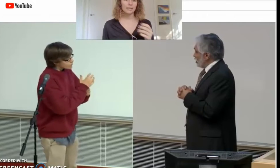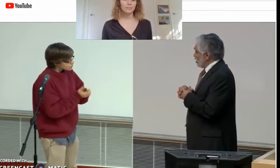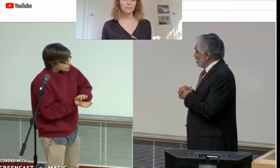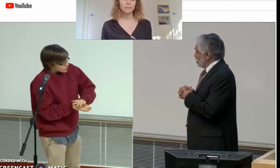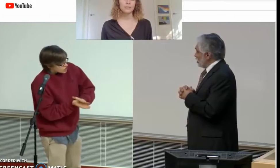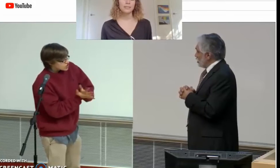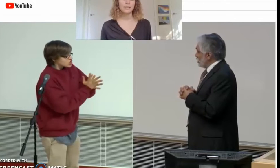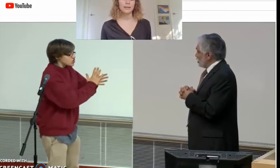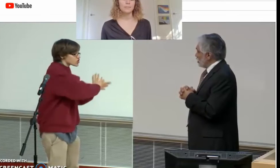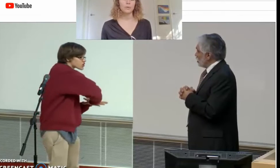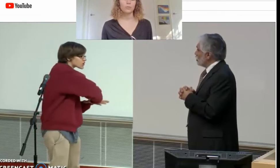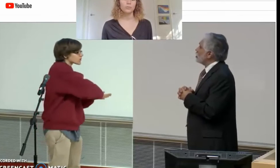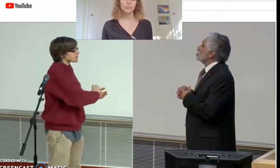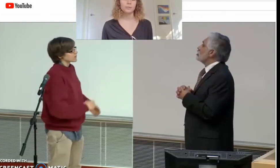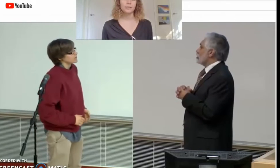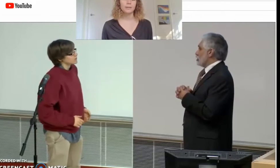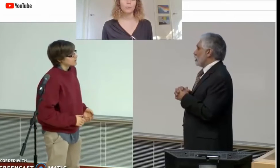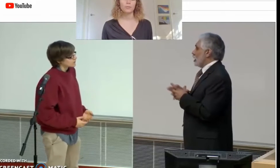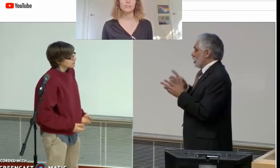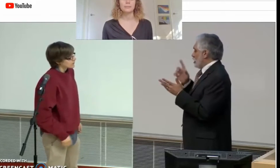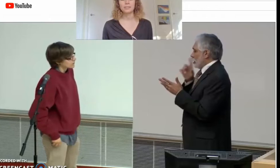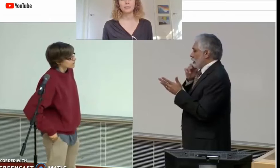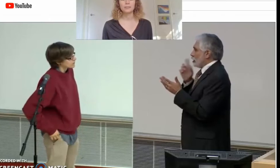How can I help the culture become more accepting?